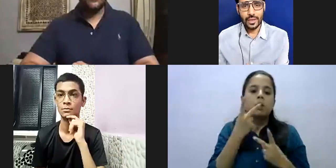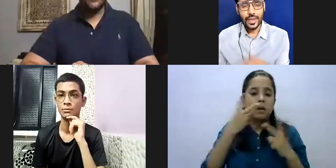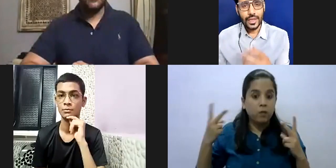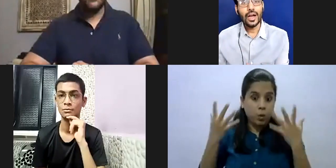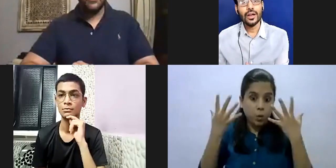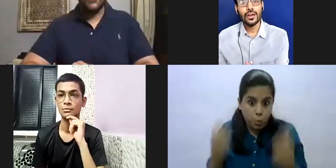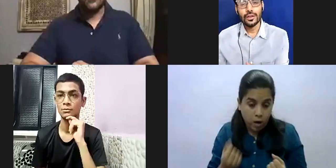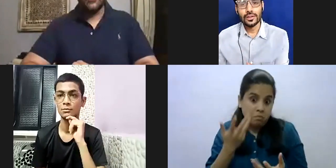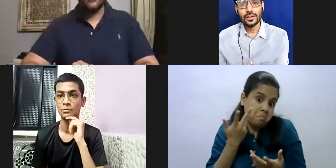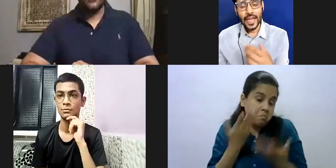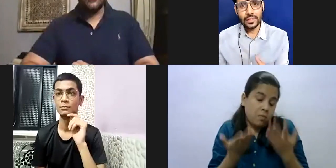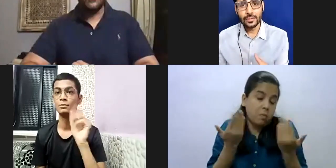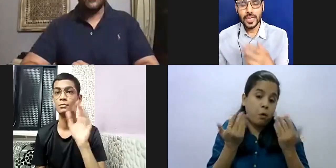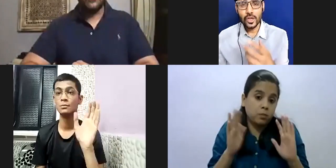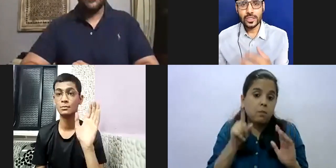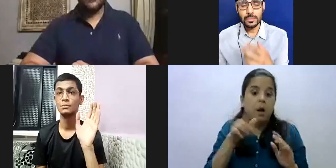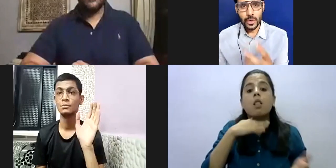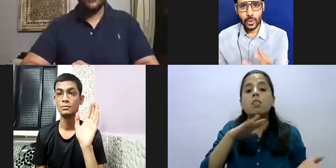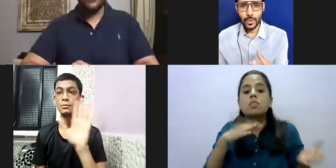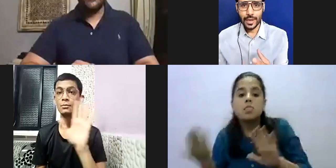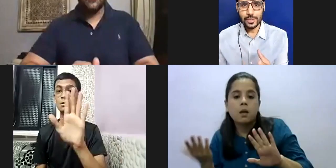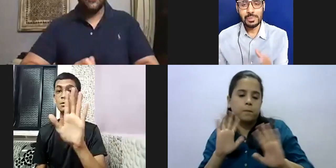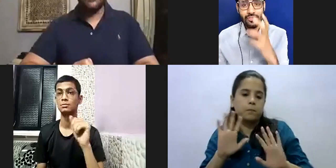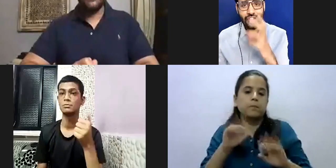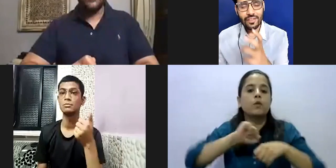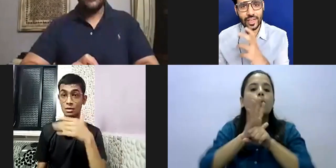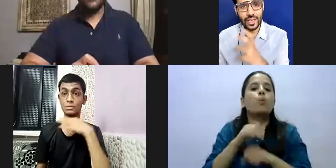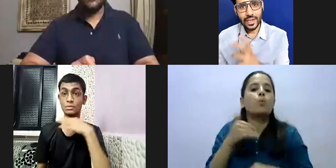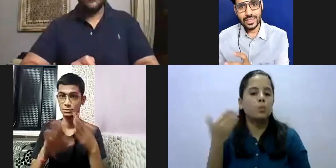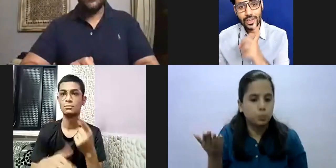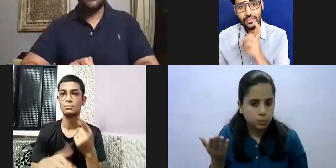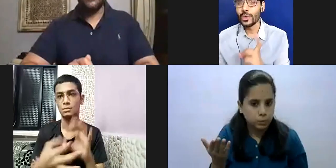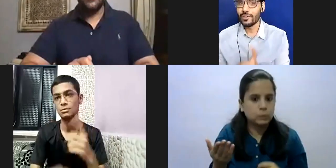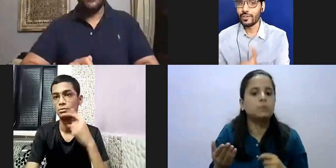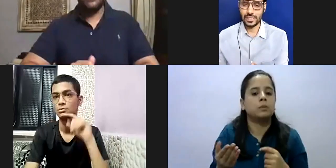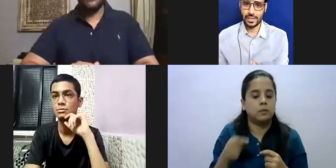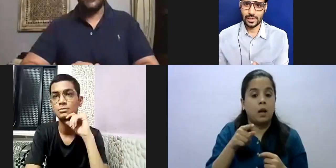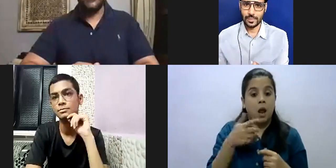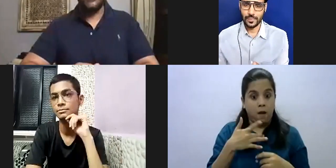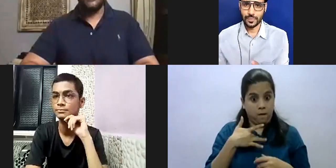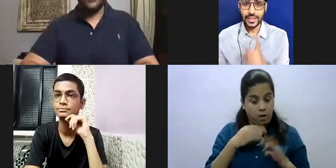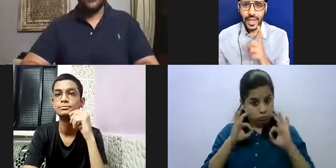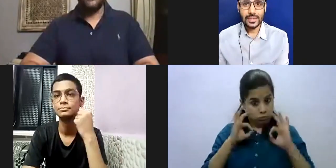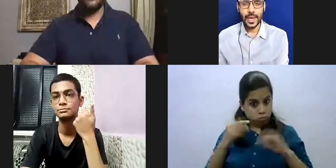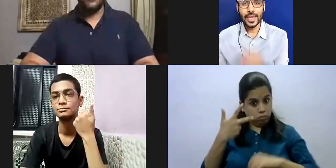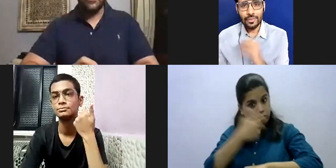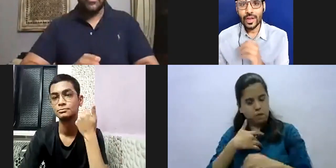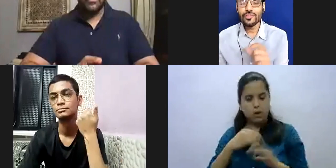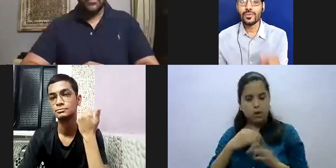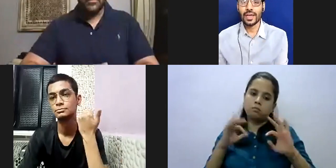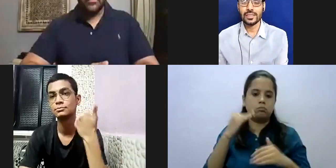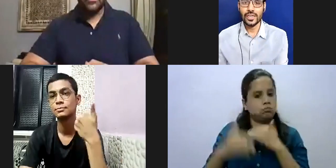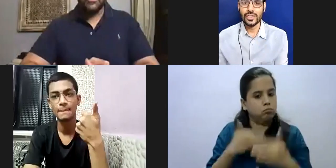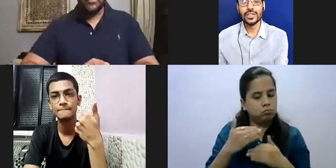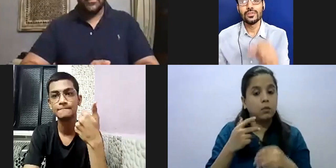therapy, yeah, the death being caused by COVID virus will be very, very less if you are vaccinated. That is why even